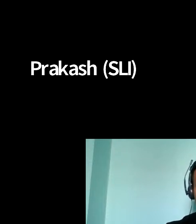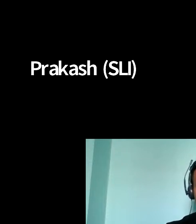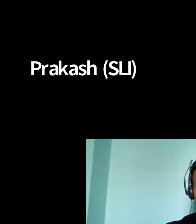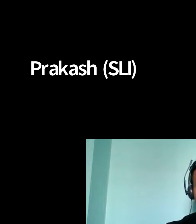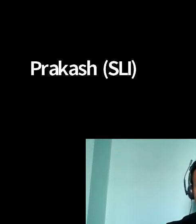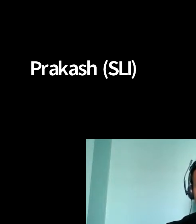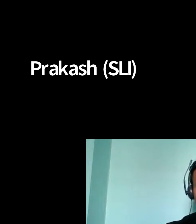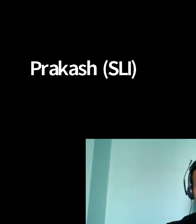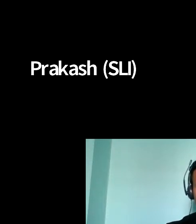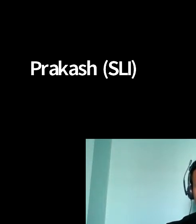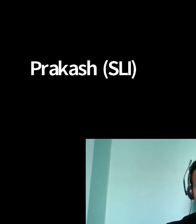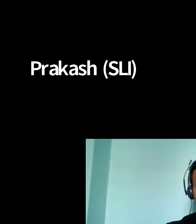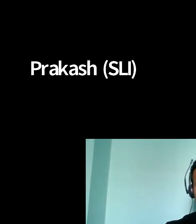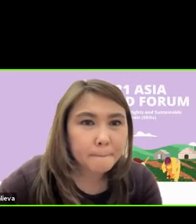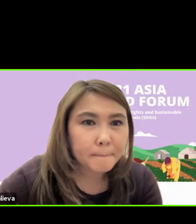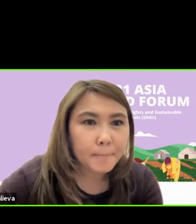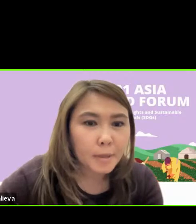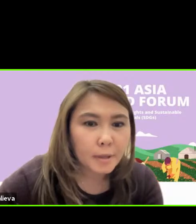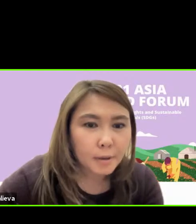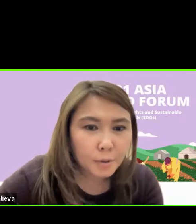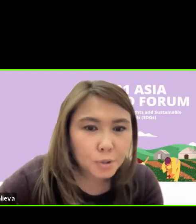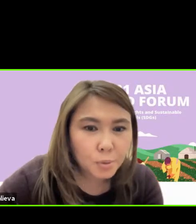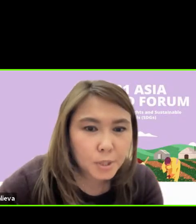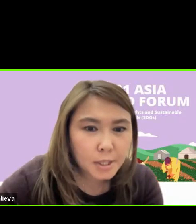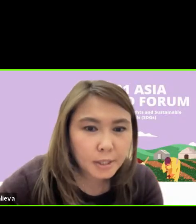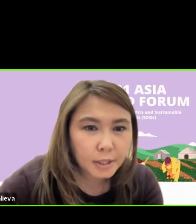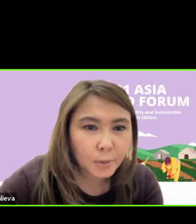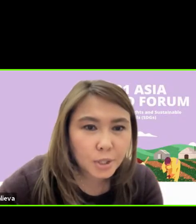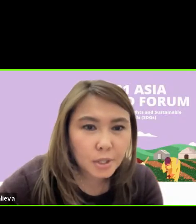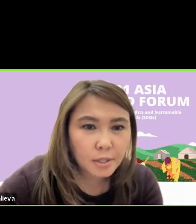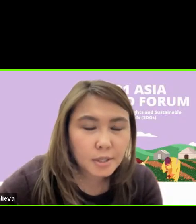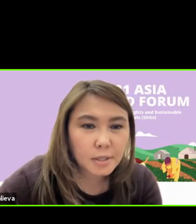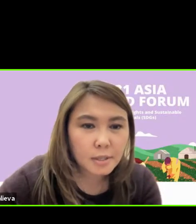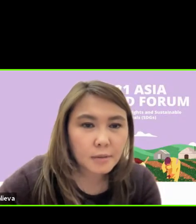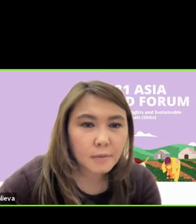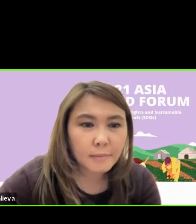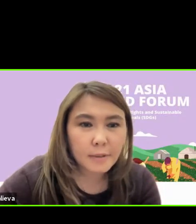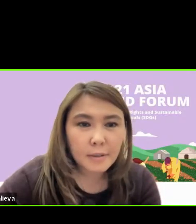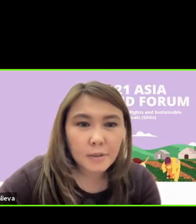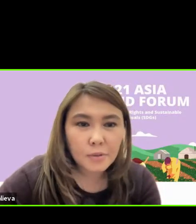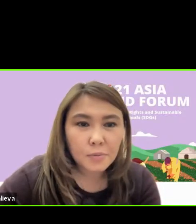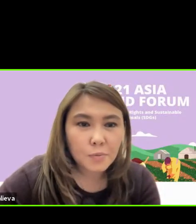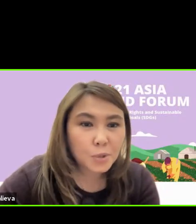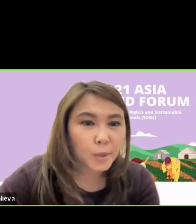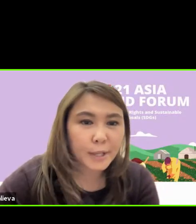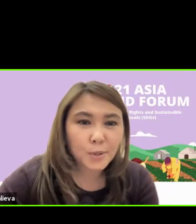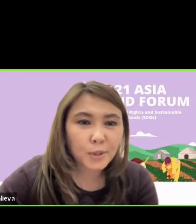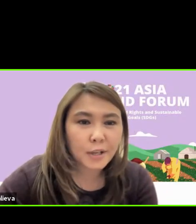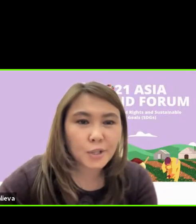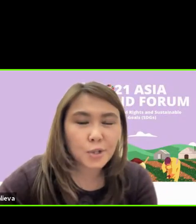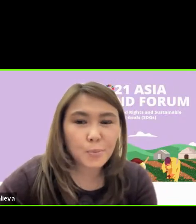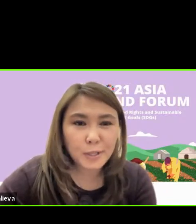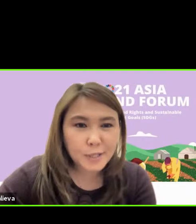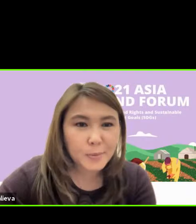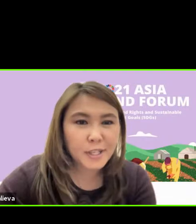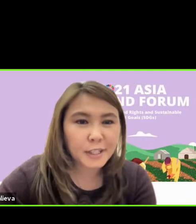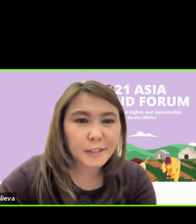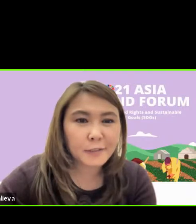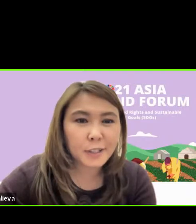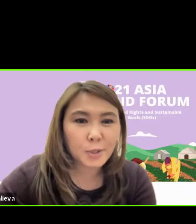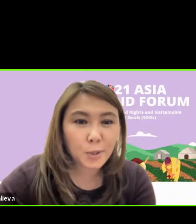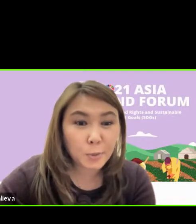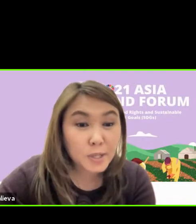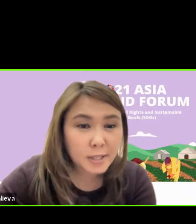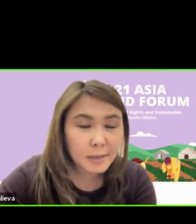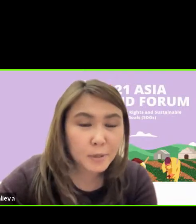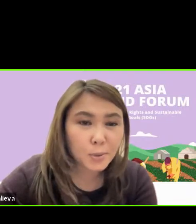I hope no question here. Yeah? Or do we still have questions? Just would like to encourage you to participate